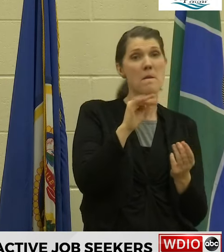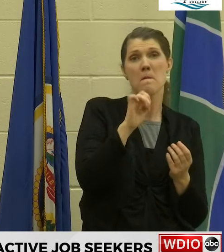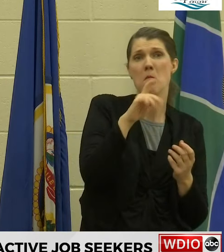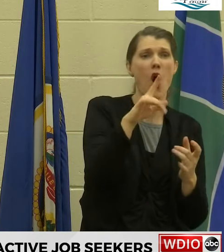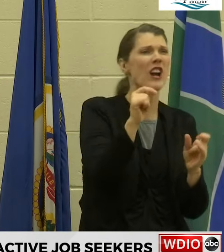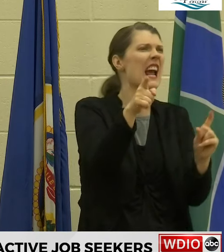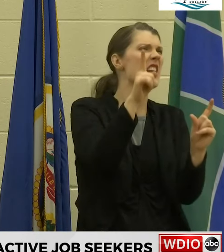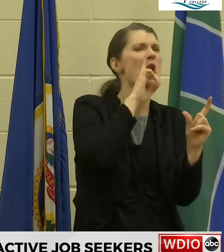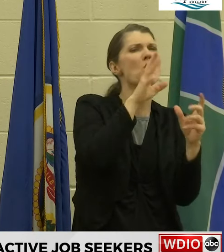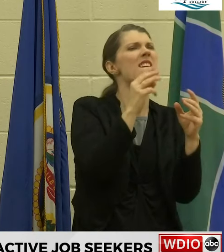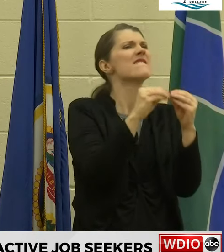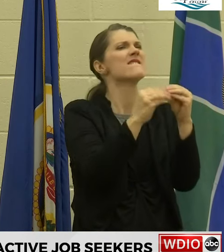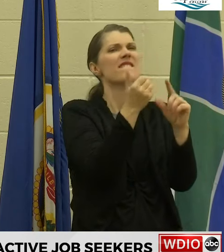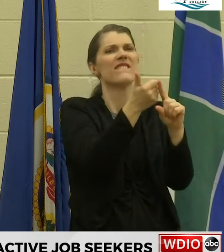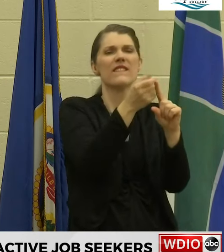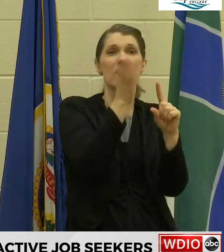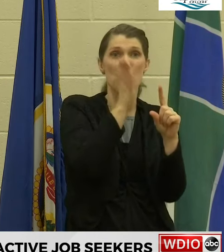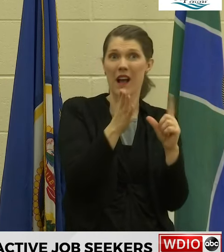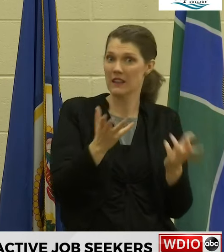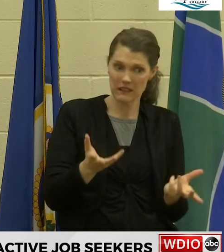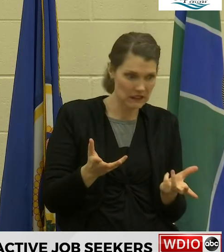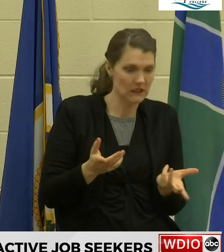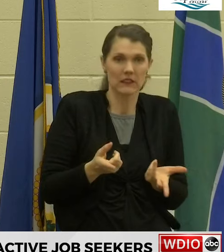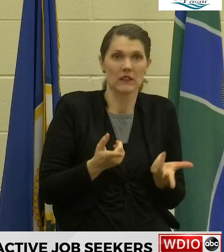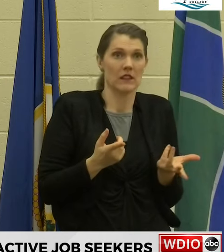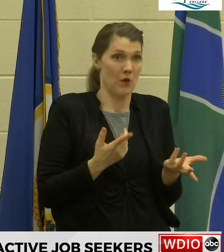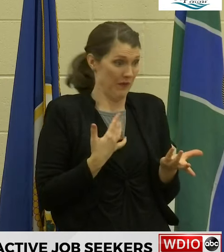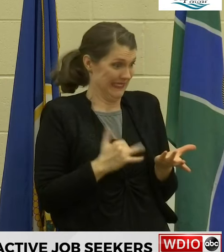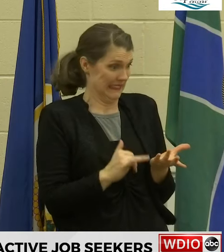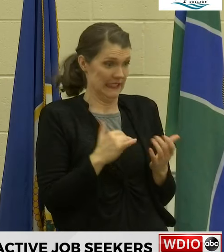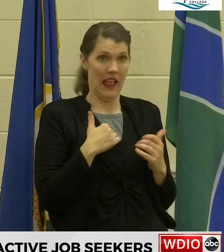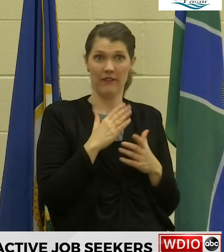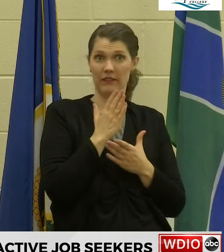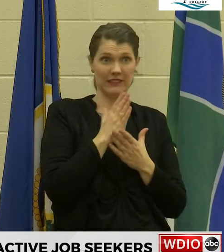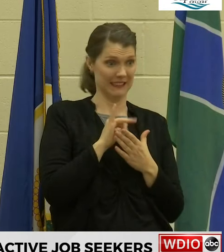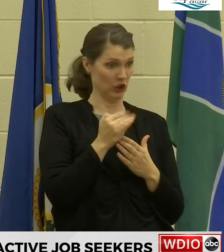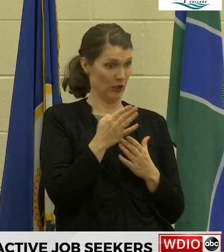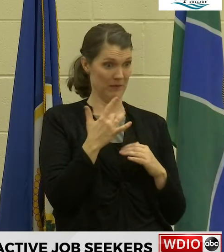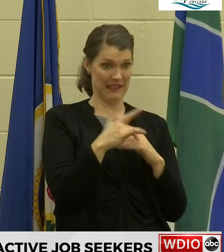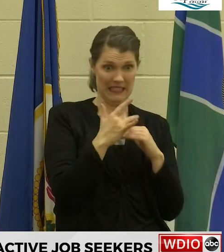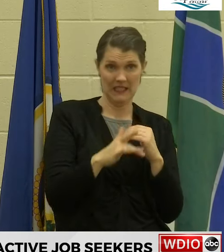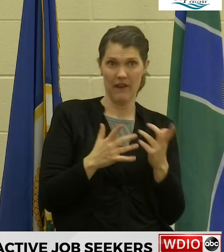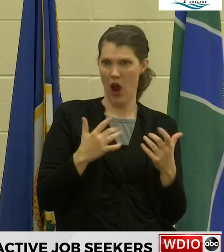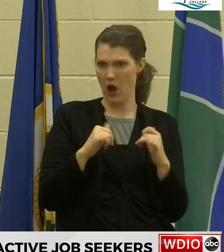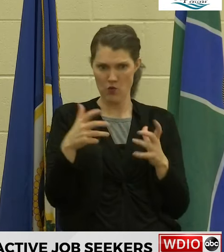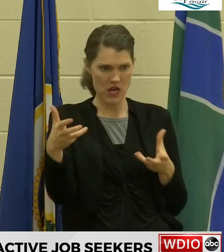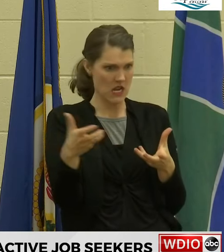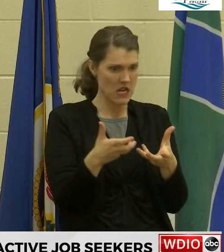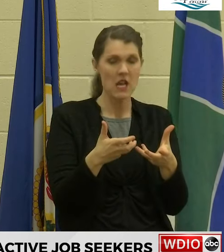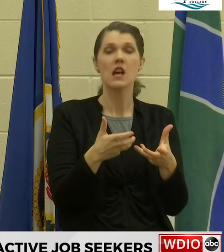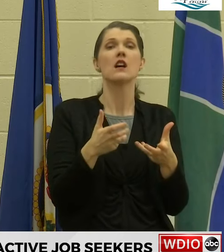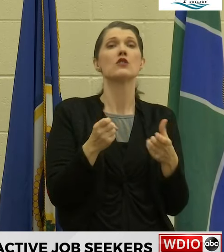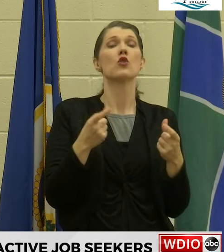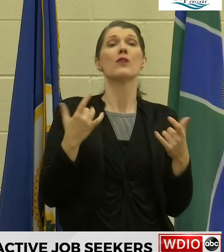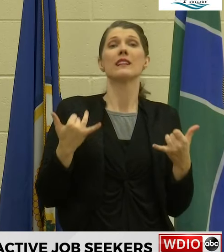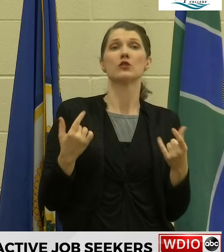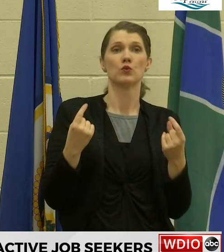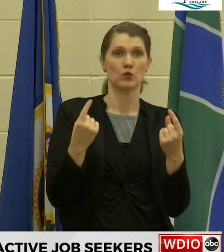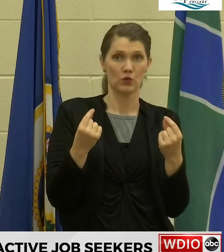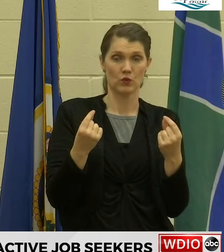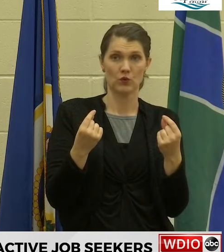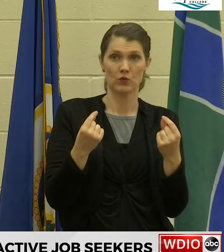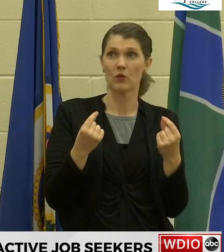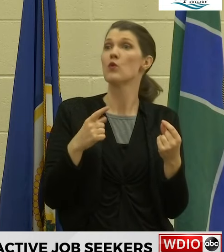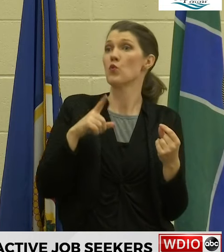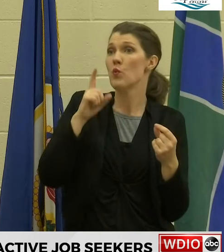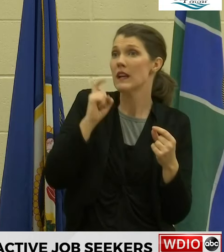done little to fill these worker shortages or erase our racial disparities. So here's where we're headed.